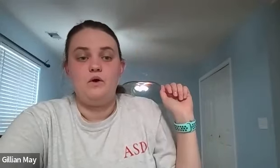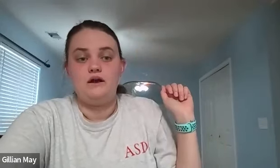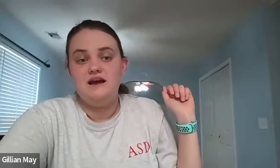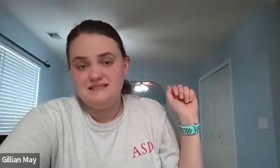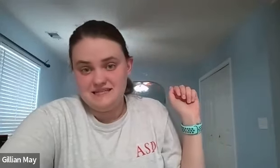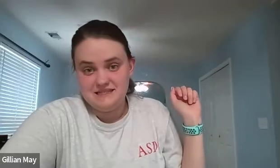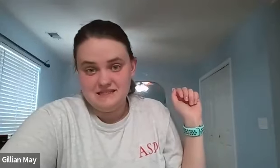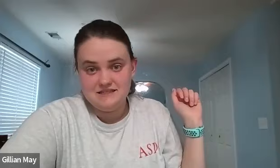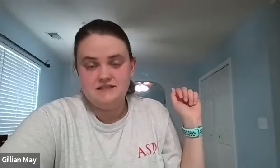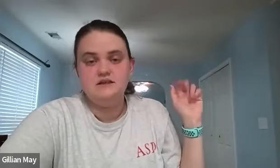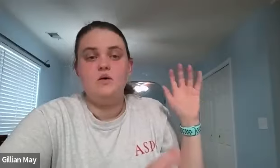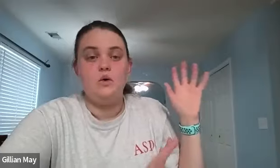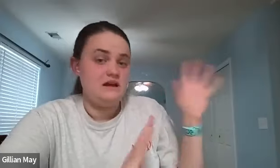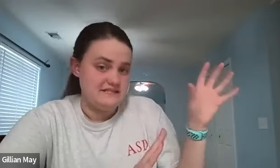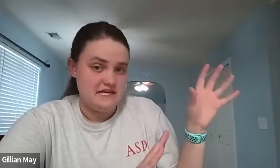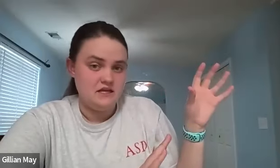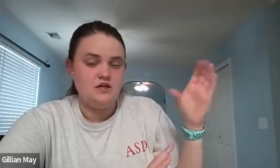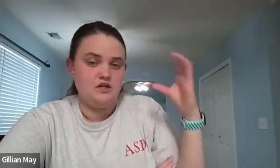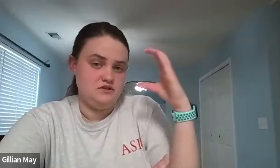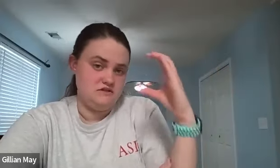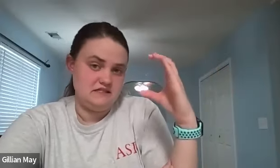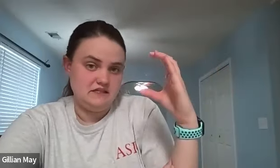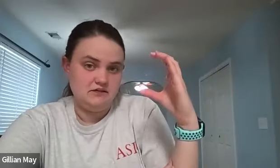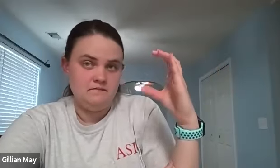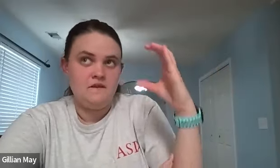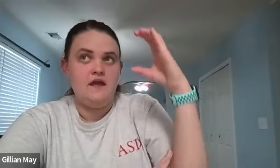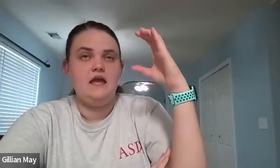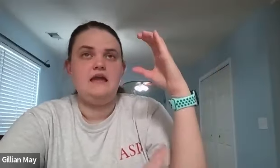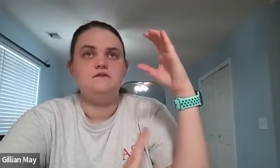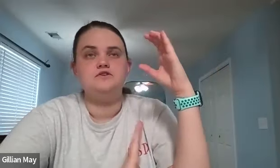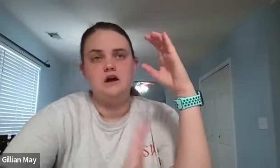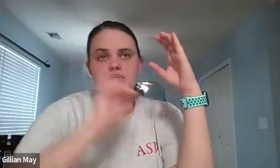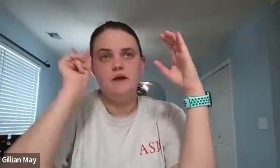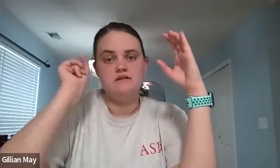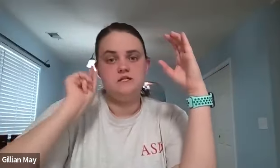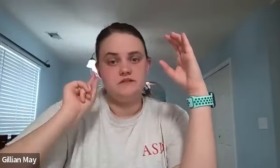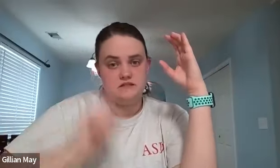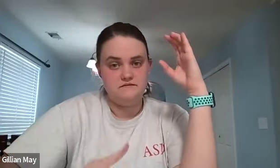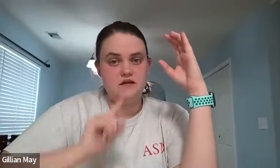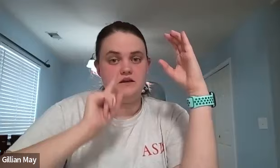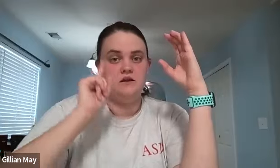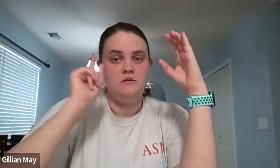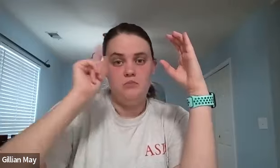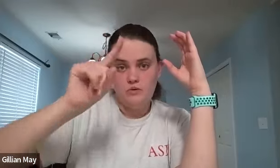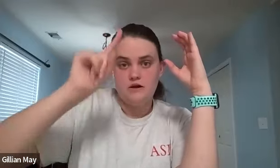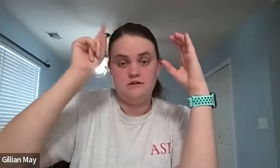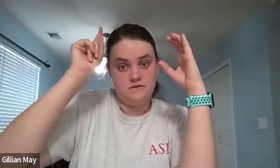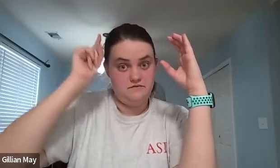for cousins or cousin, you do the C. If you're talking about a specific boy or specific